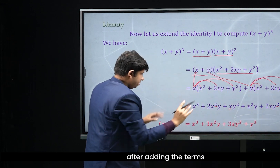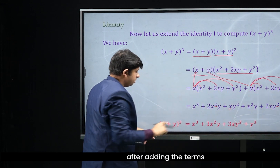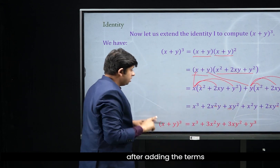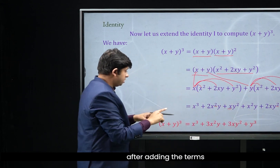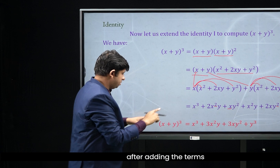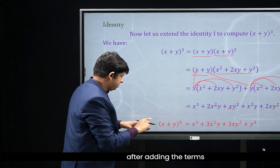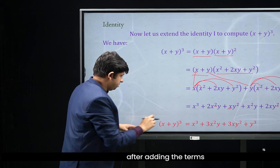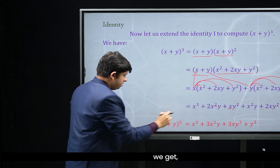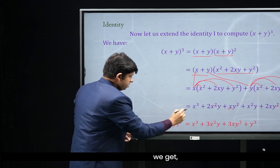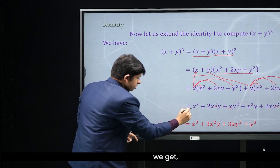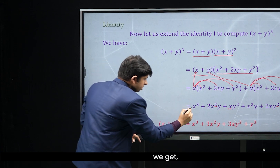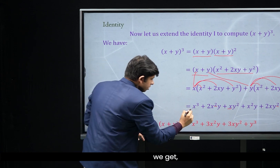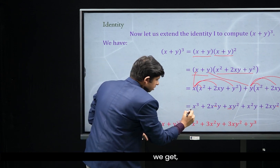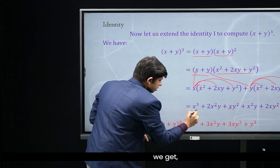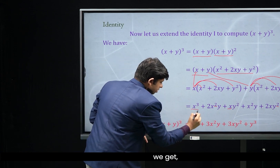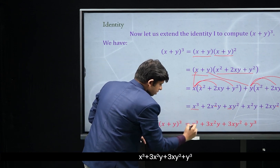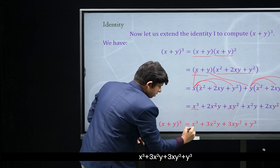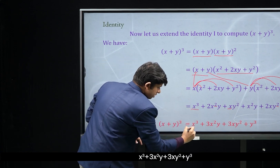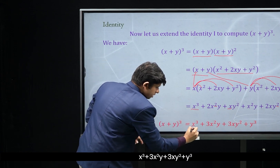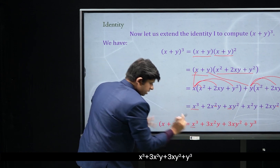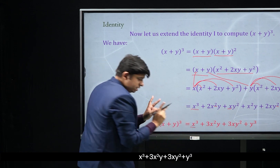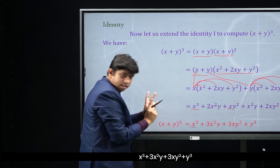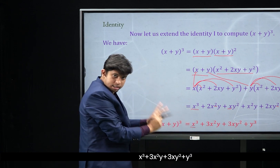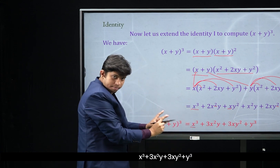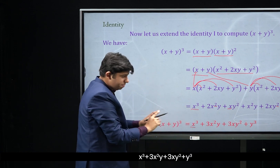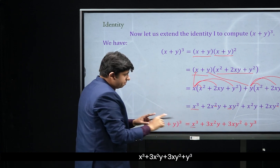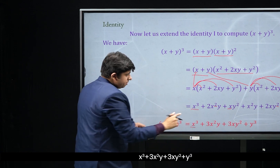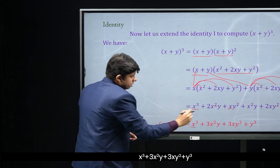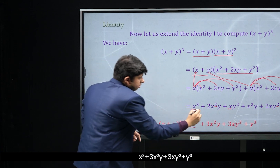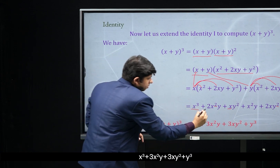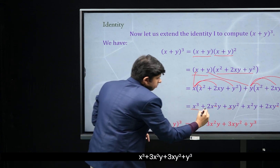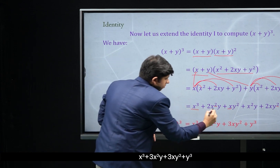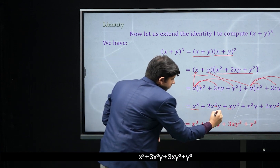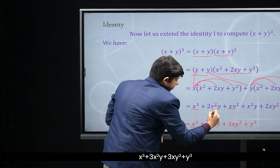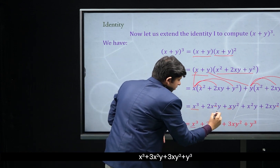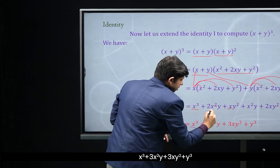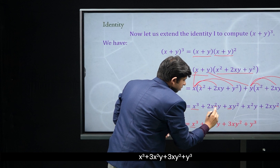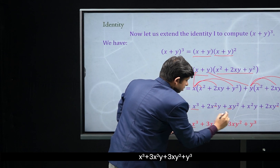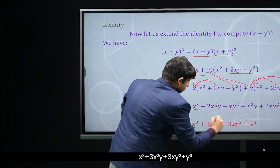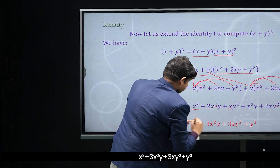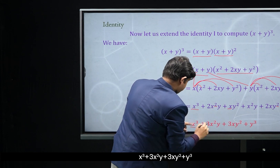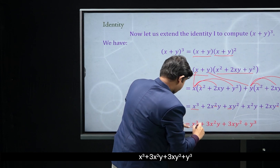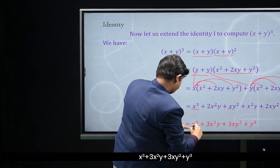After adding the terms, we get x cube plus 3x square y plus 3xy square plus y cube.